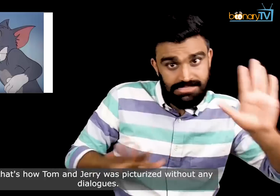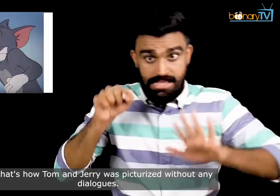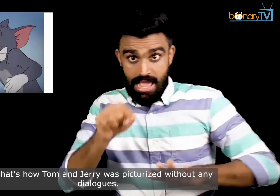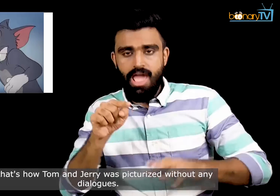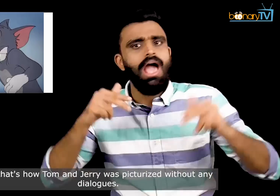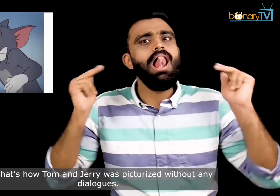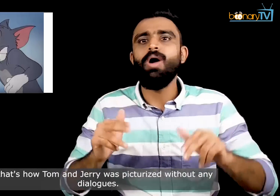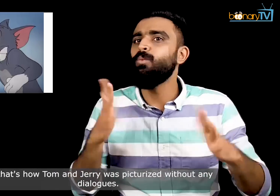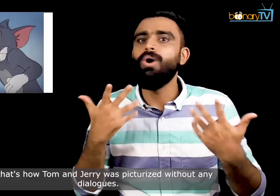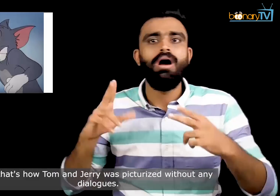without any dialogues.